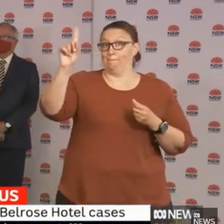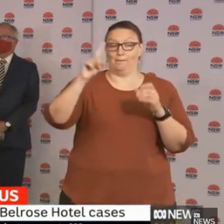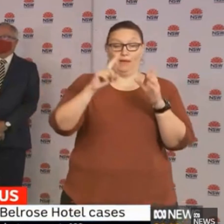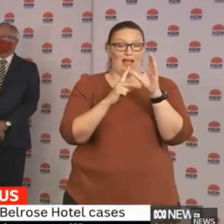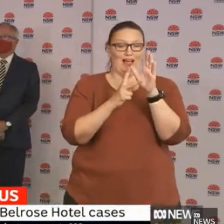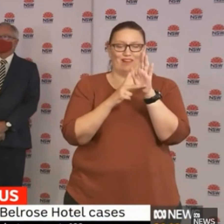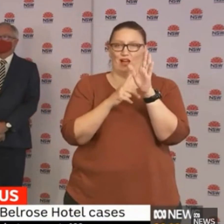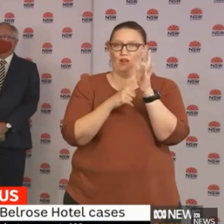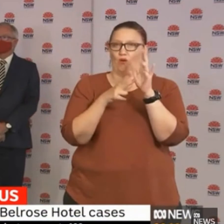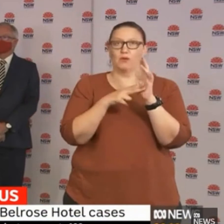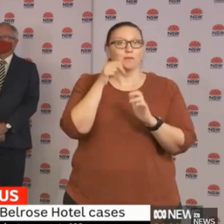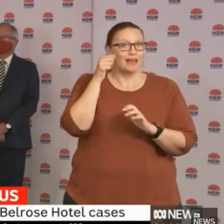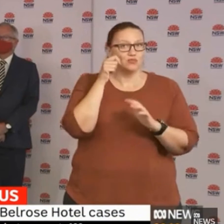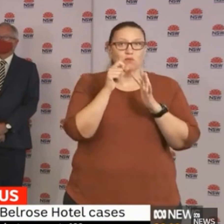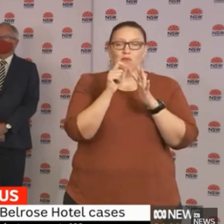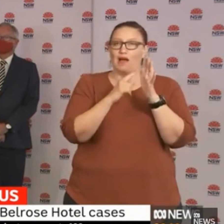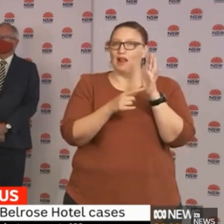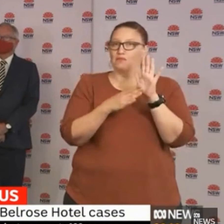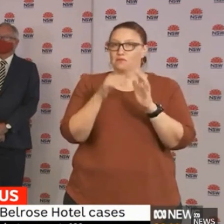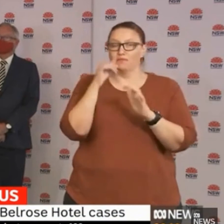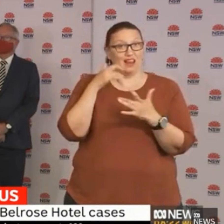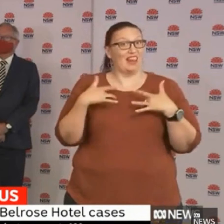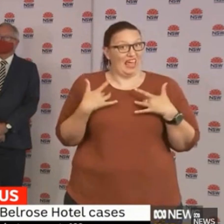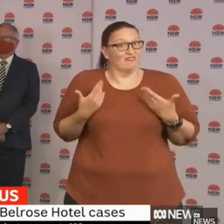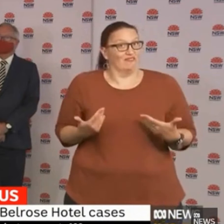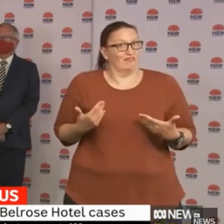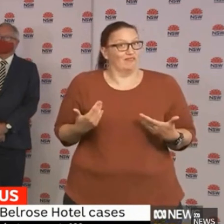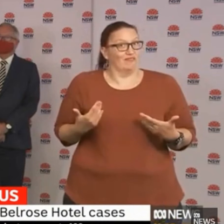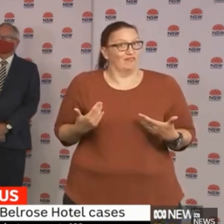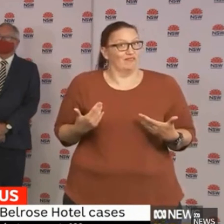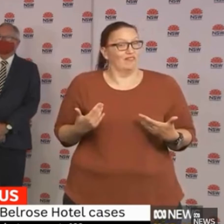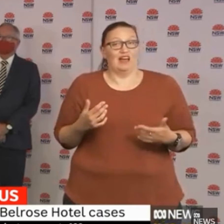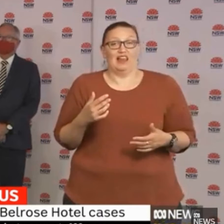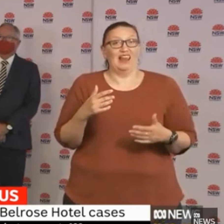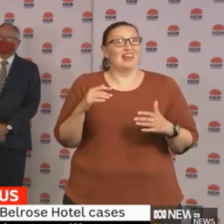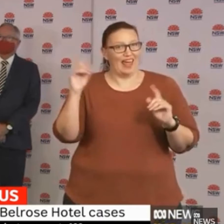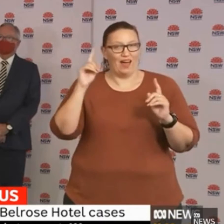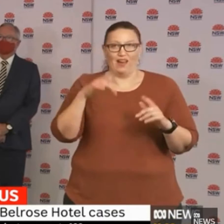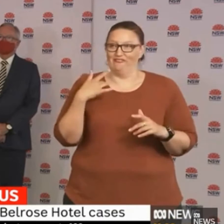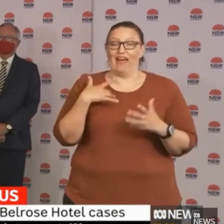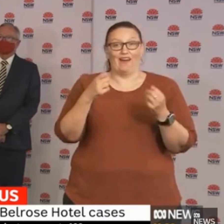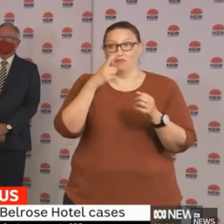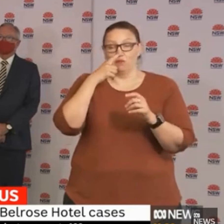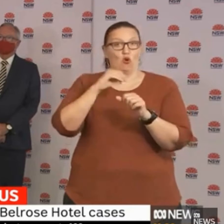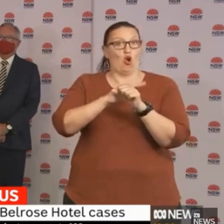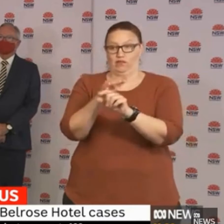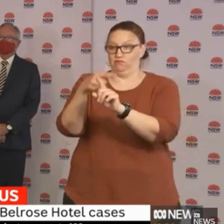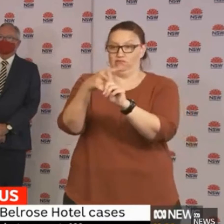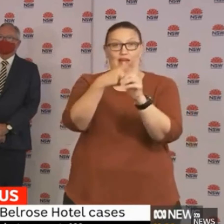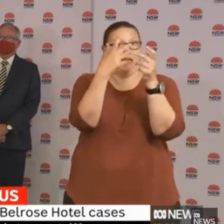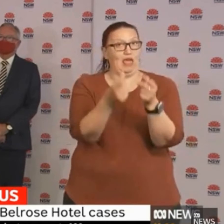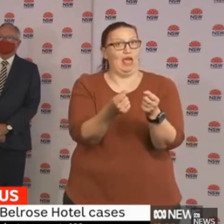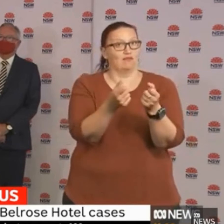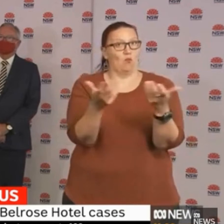gone, or Palm Beach. So they're residing in that area where we know there were lots of positive people around. We haven't